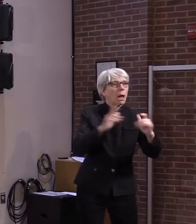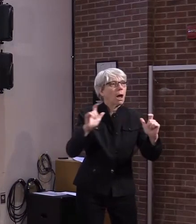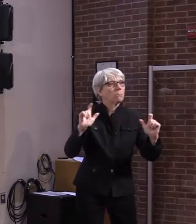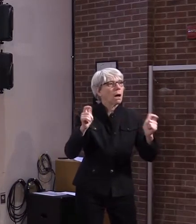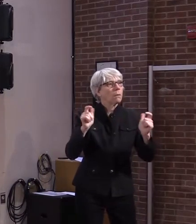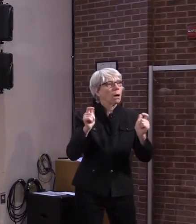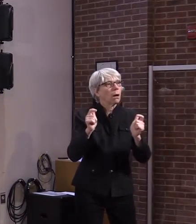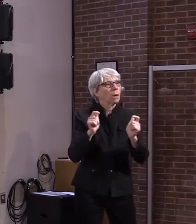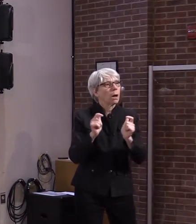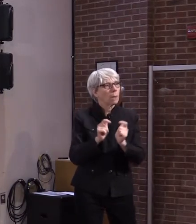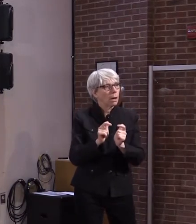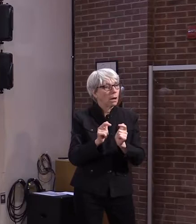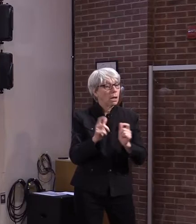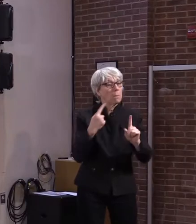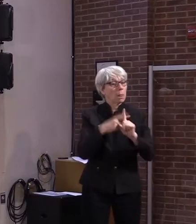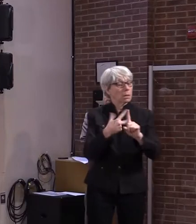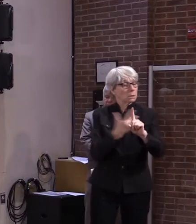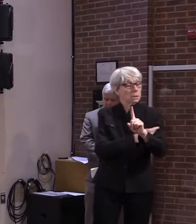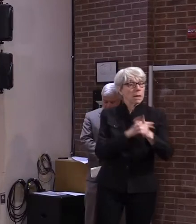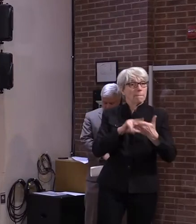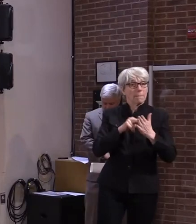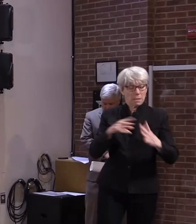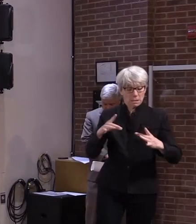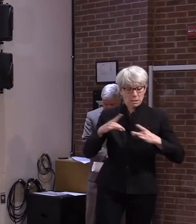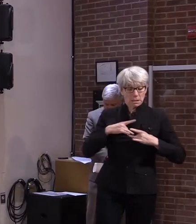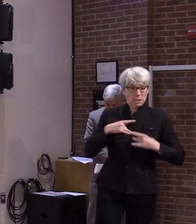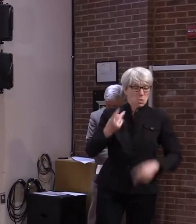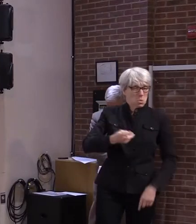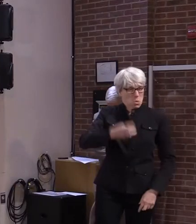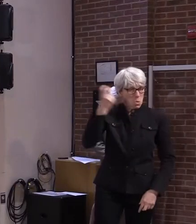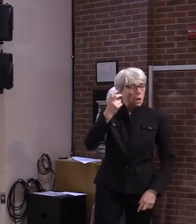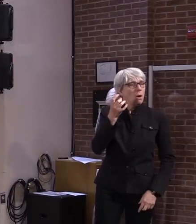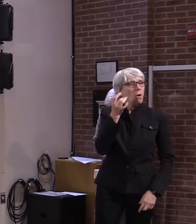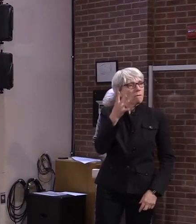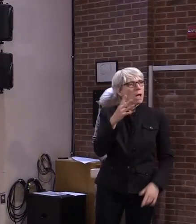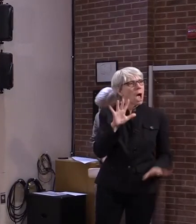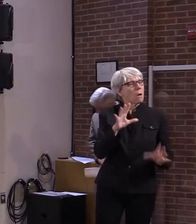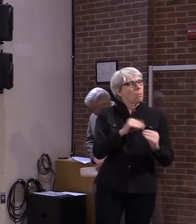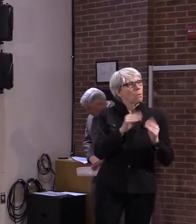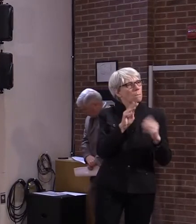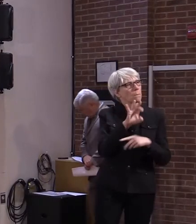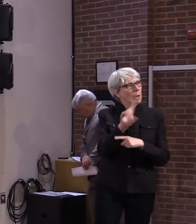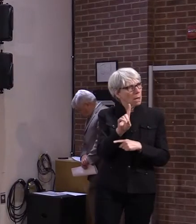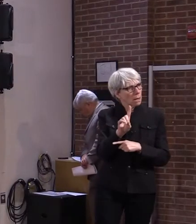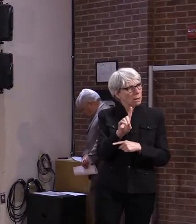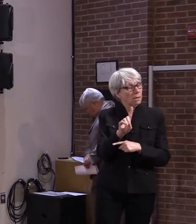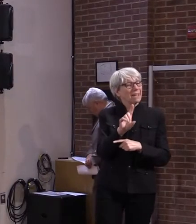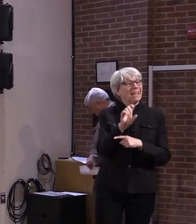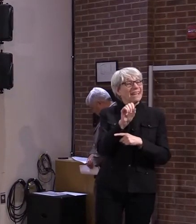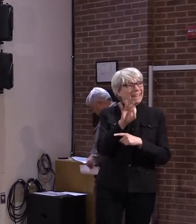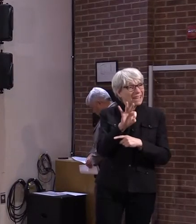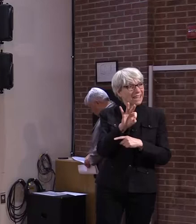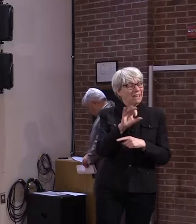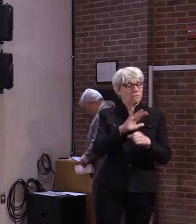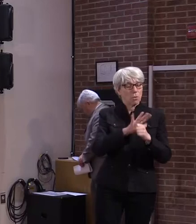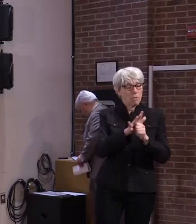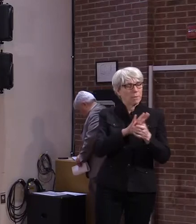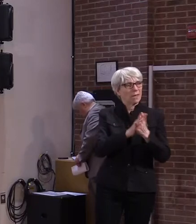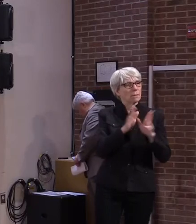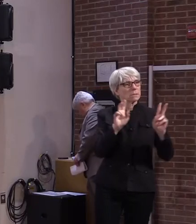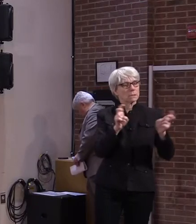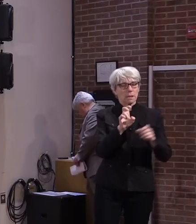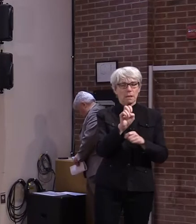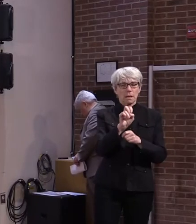be avoided. When COVID is endemic, it would still be in our environment, but hopefully just another one of